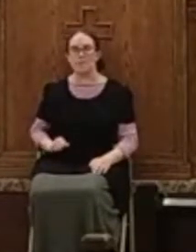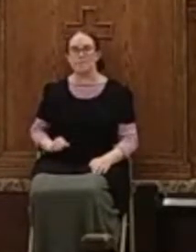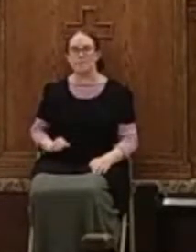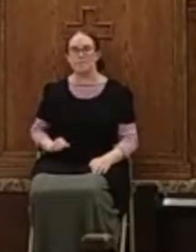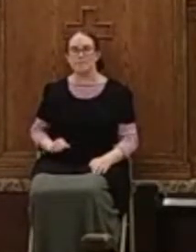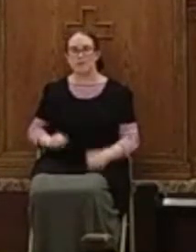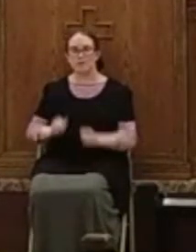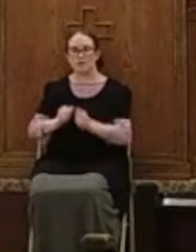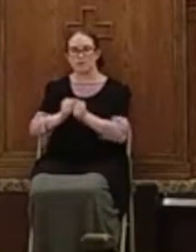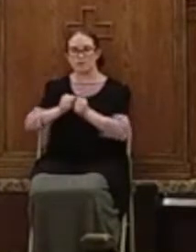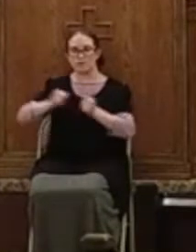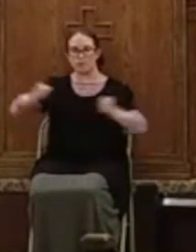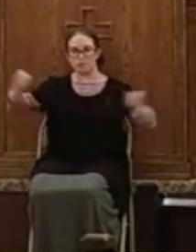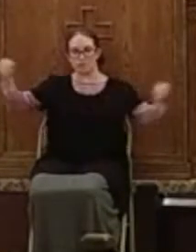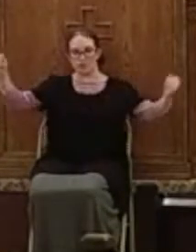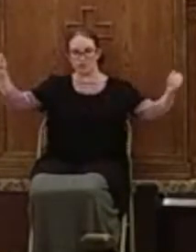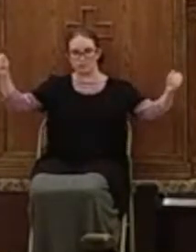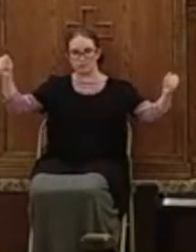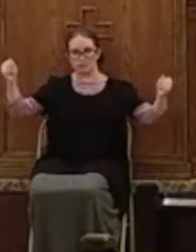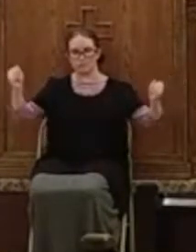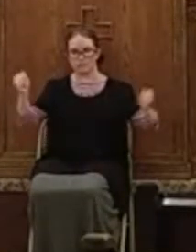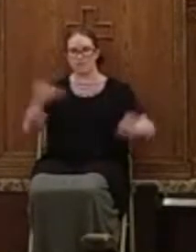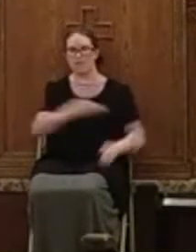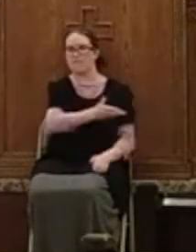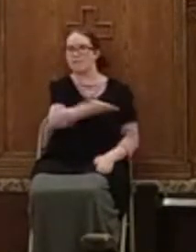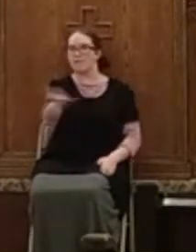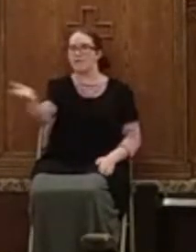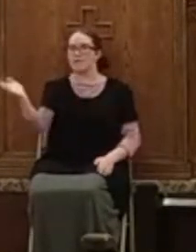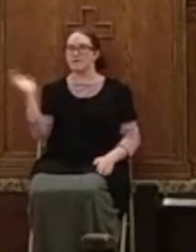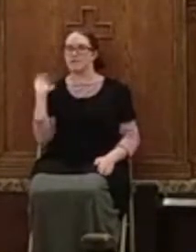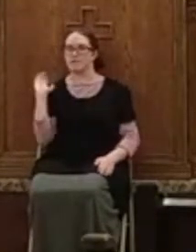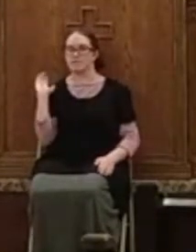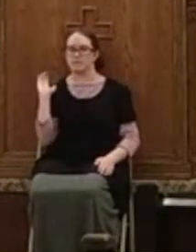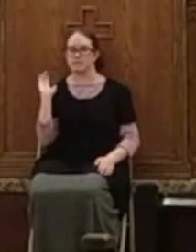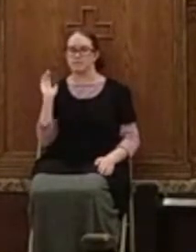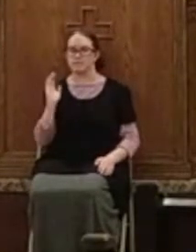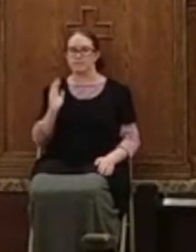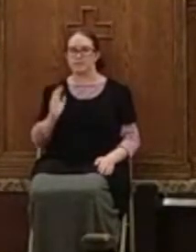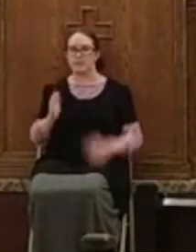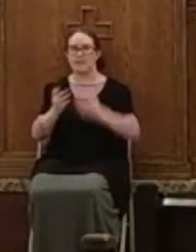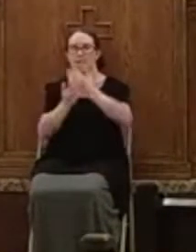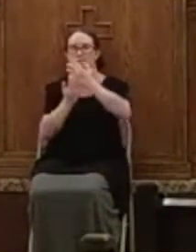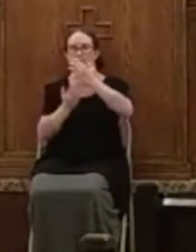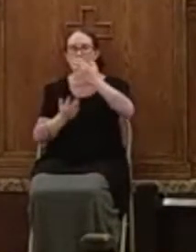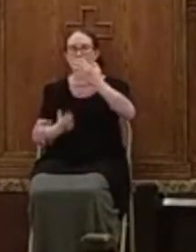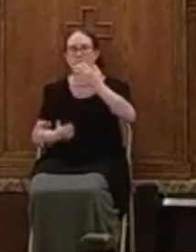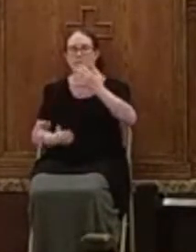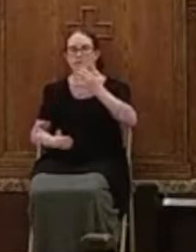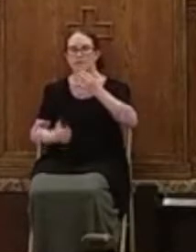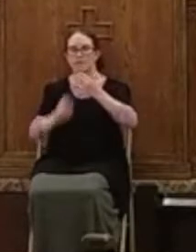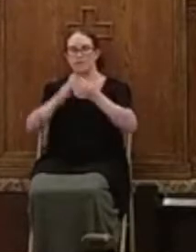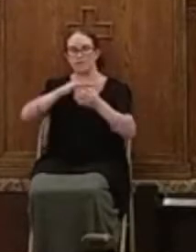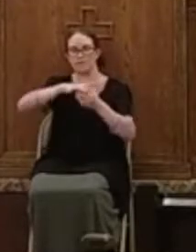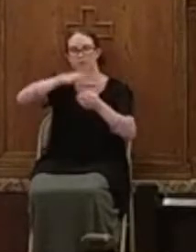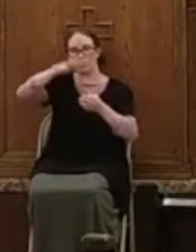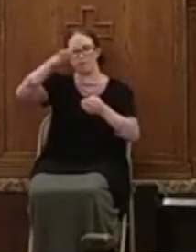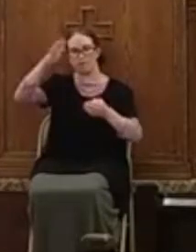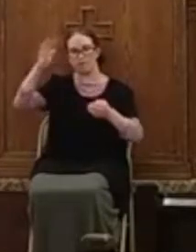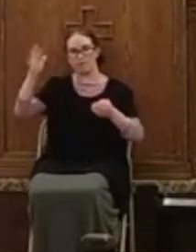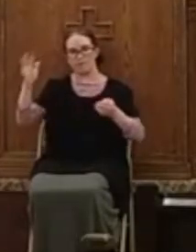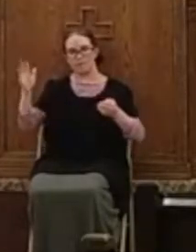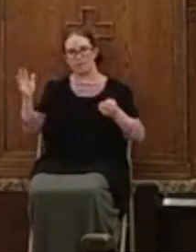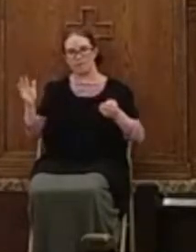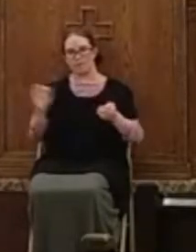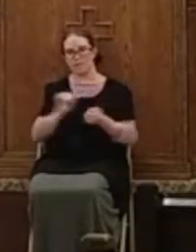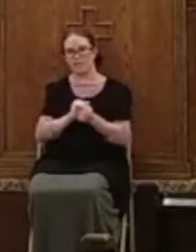was torn for us. And that blood that flowed from that spotless Lamb